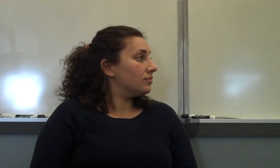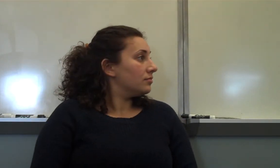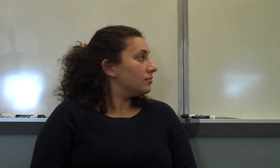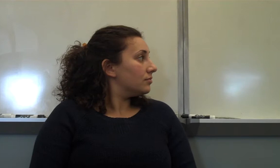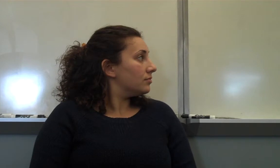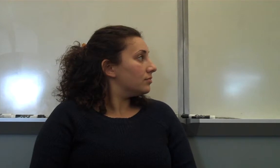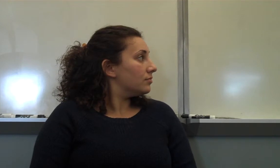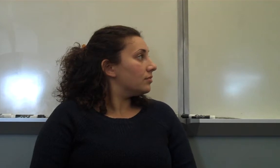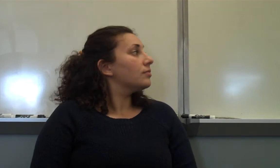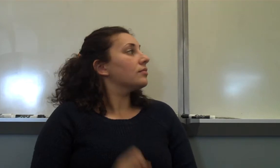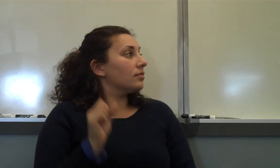Yes.